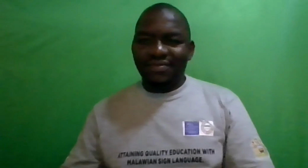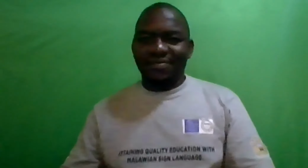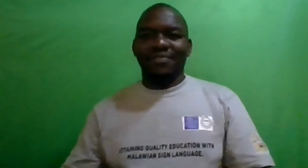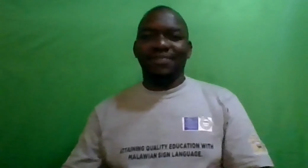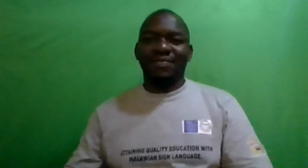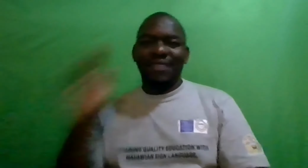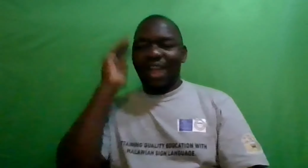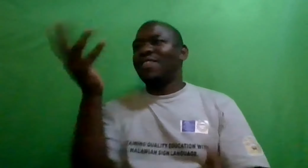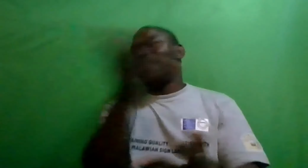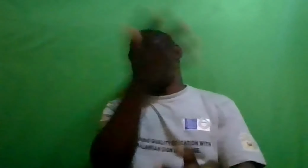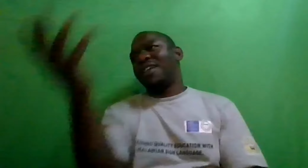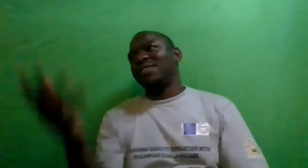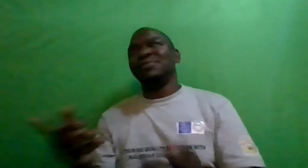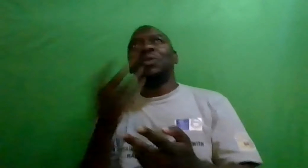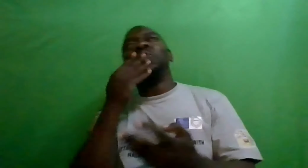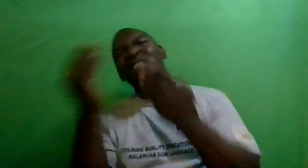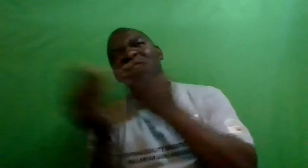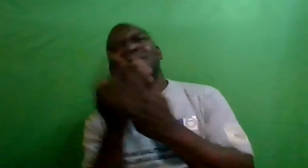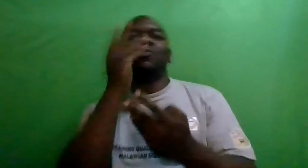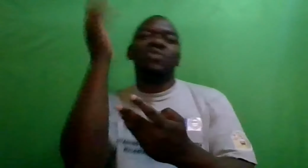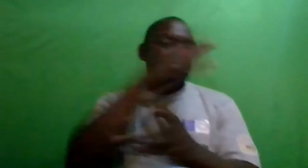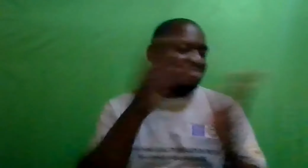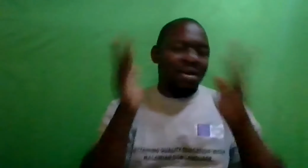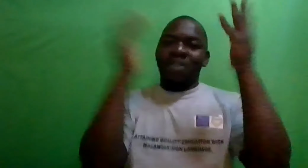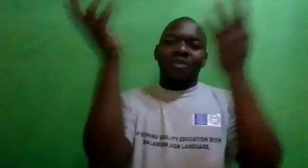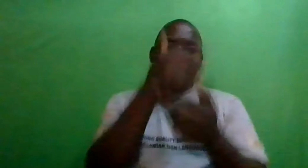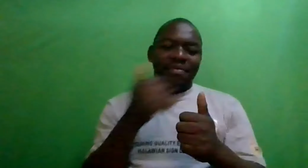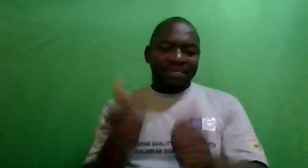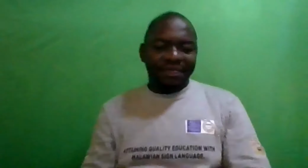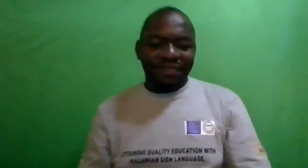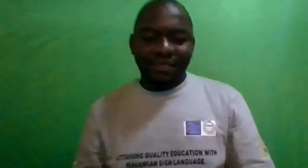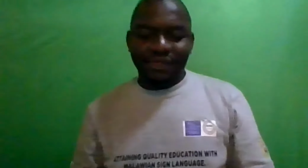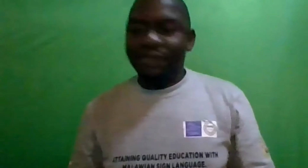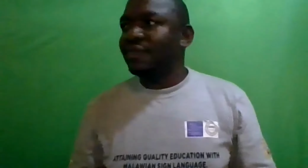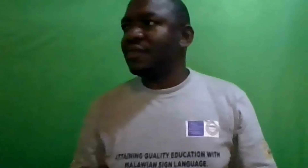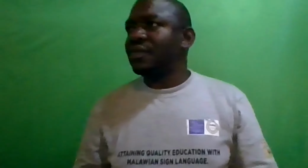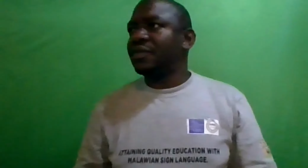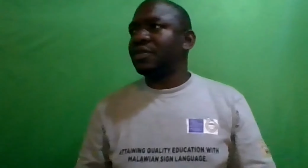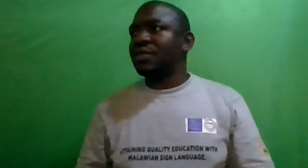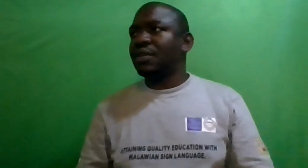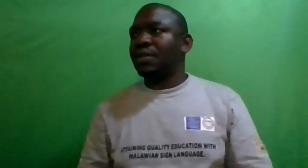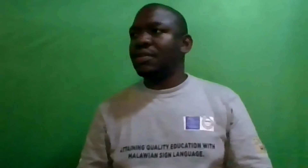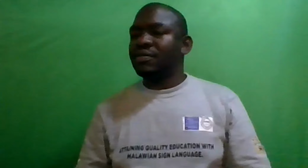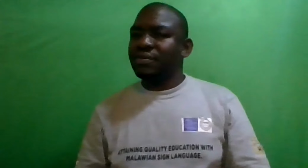Thank you very much. Just a minute. Greetings, everyone.